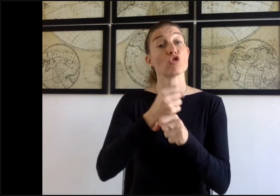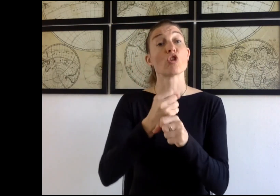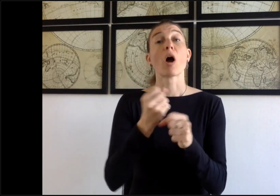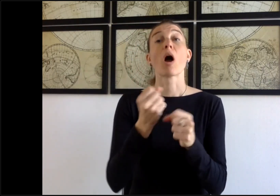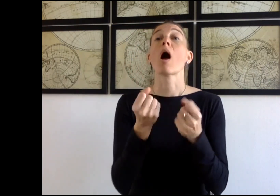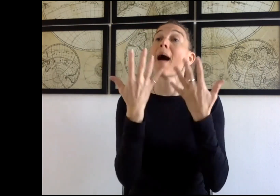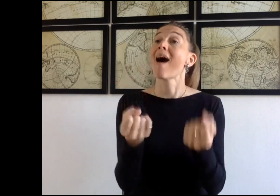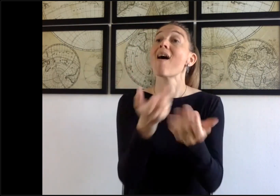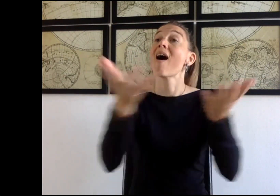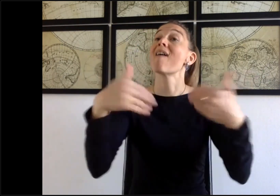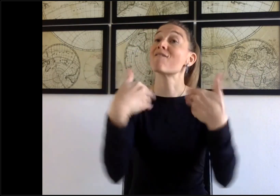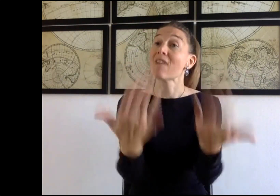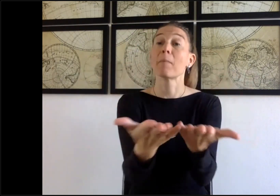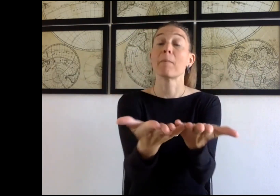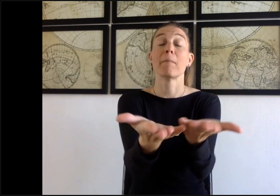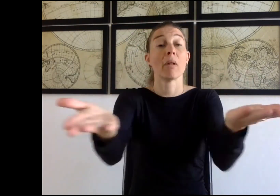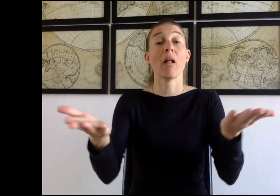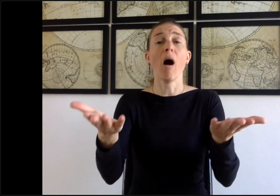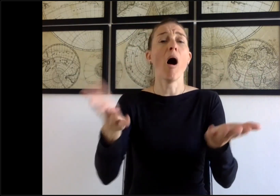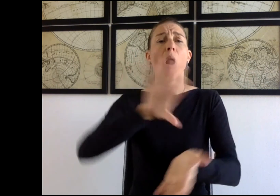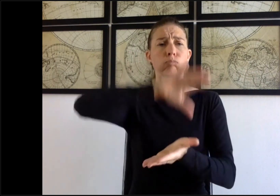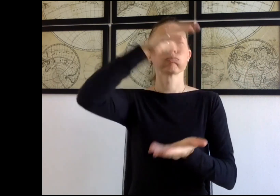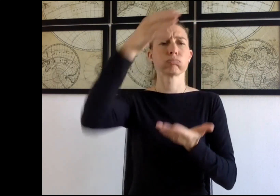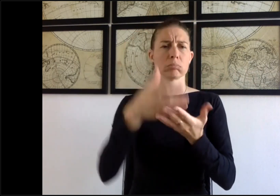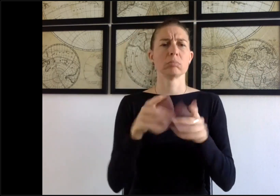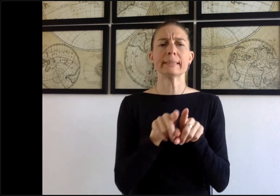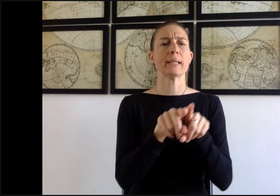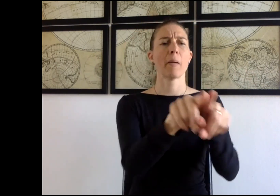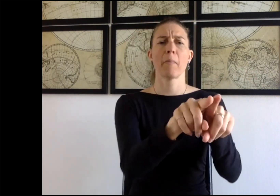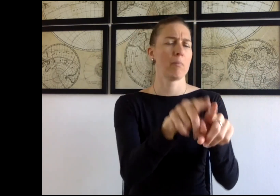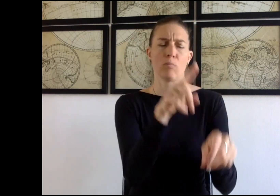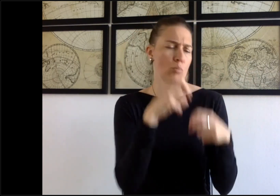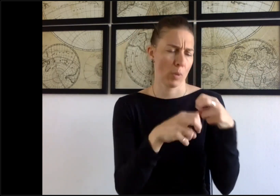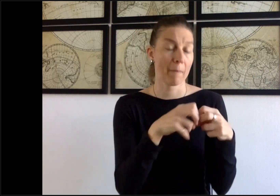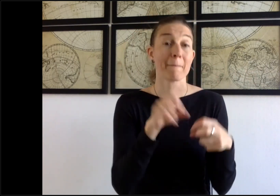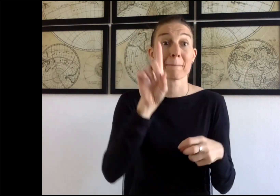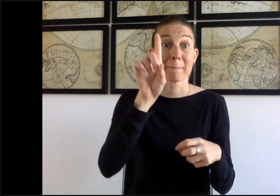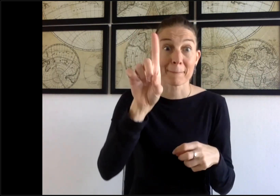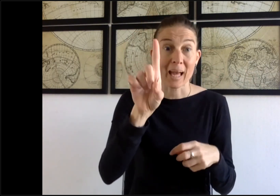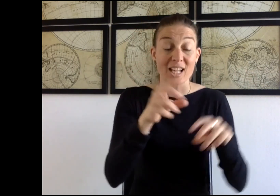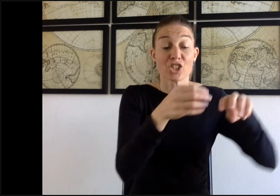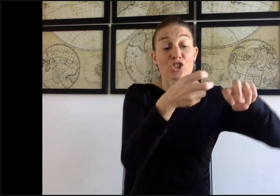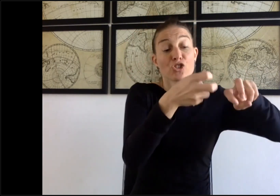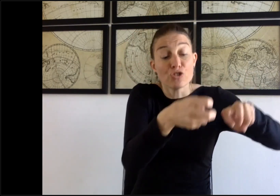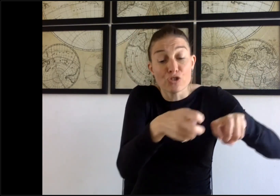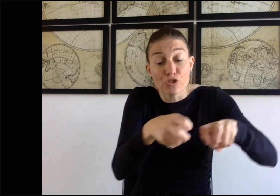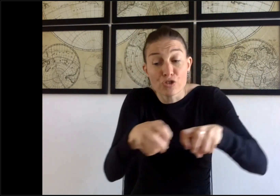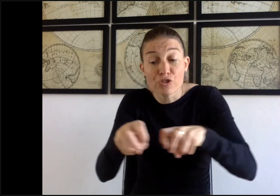do worry about is inclusiveness and leaving people behind as we transition to a new world of